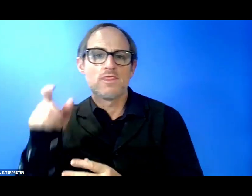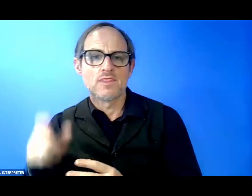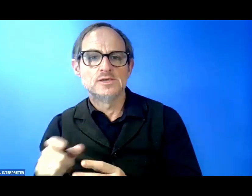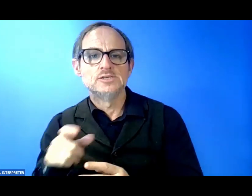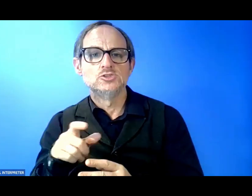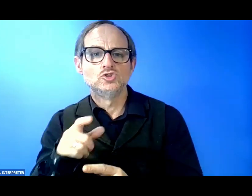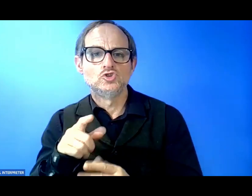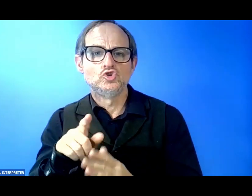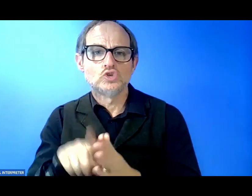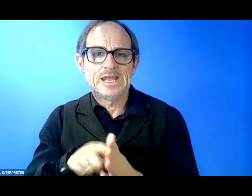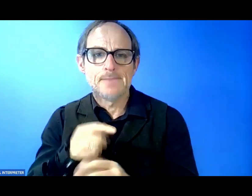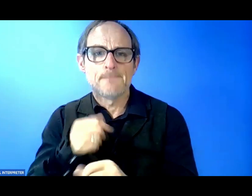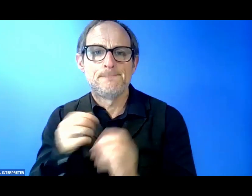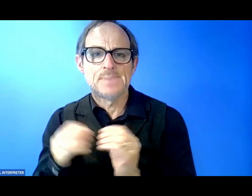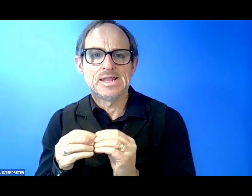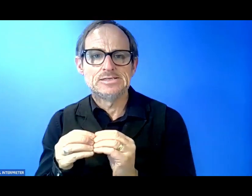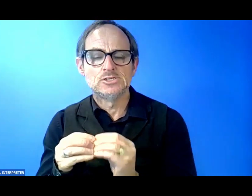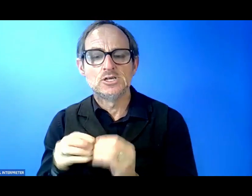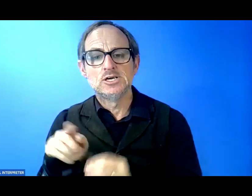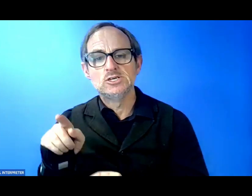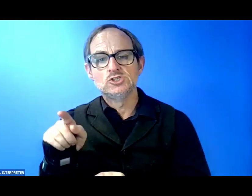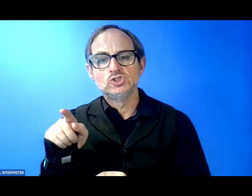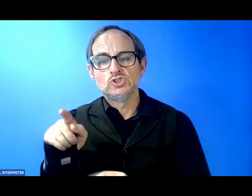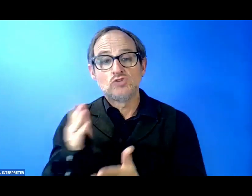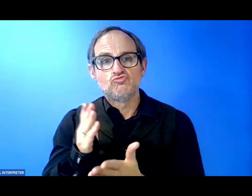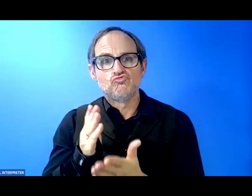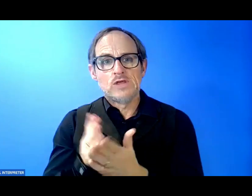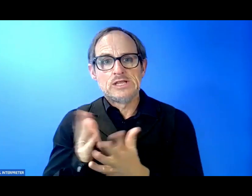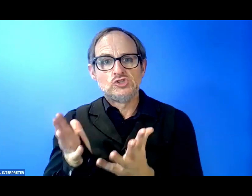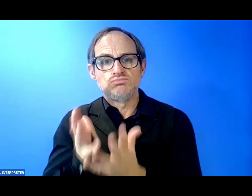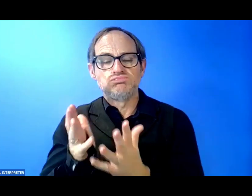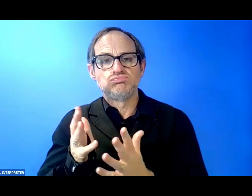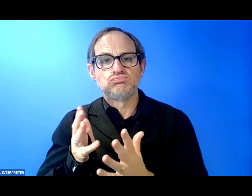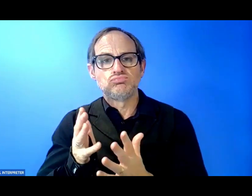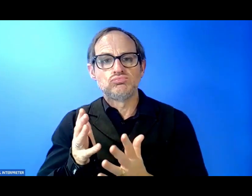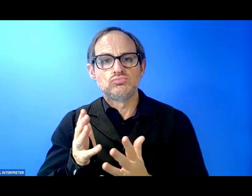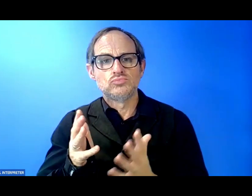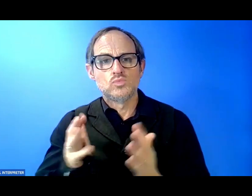she wasn't on fire. She was very alive. She was so